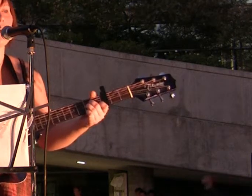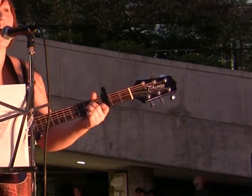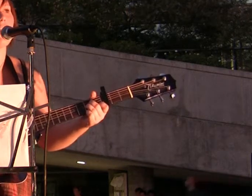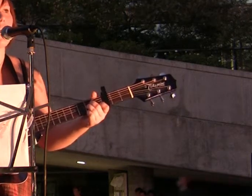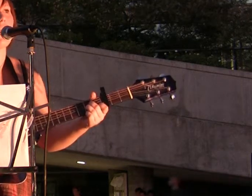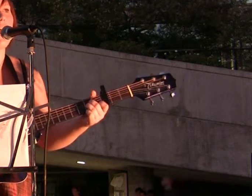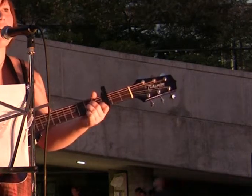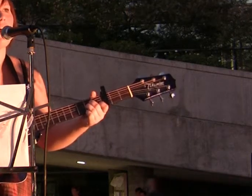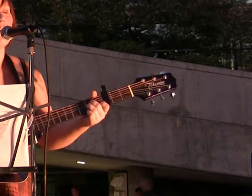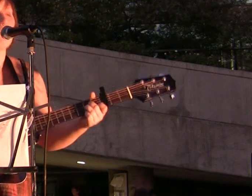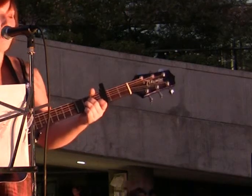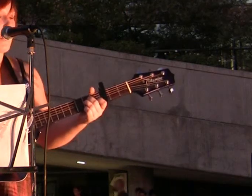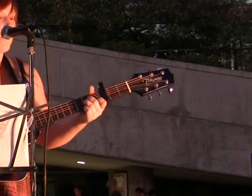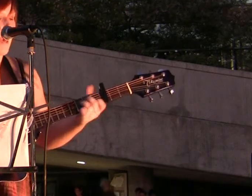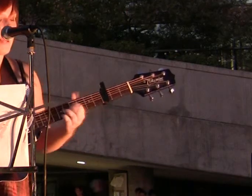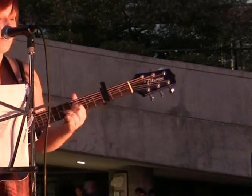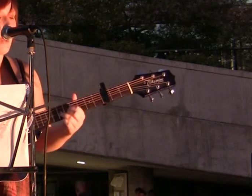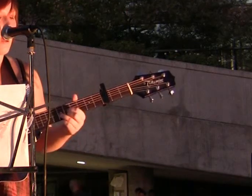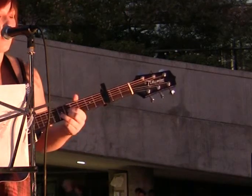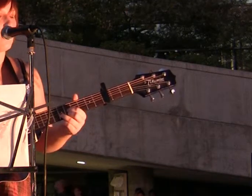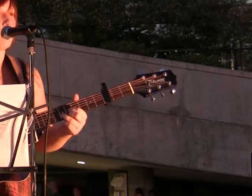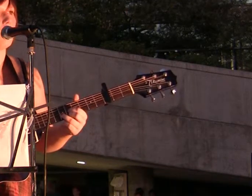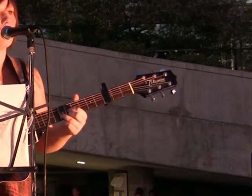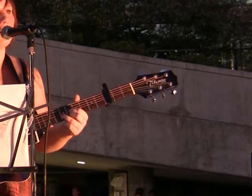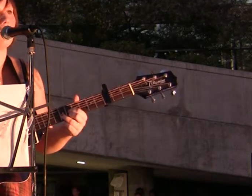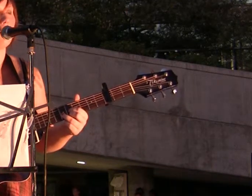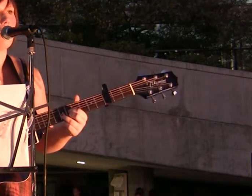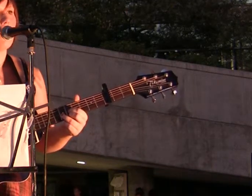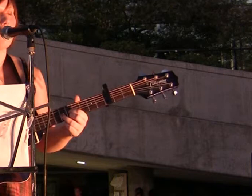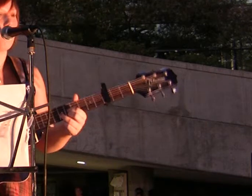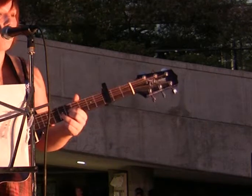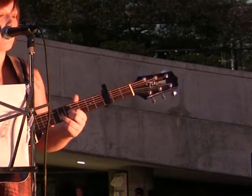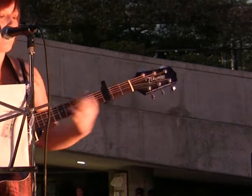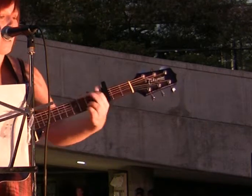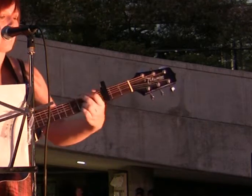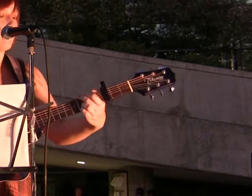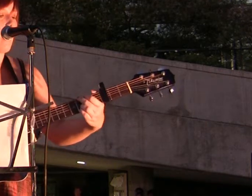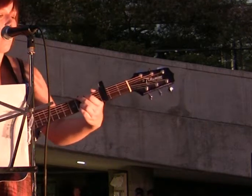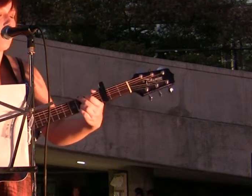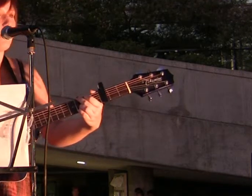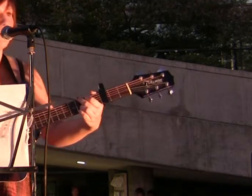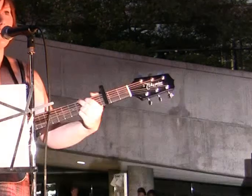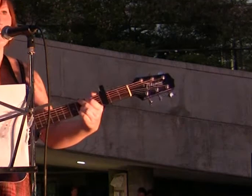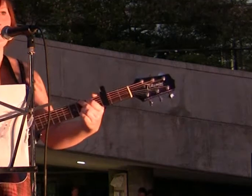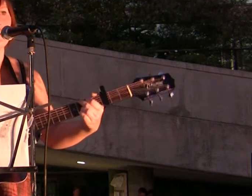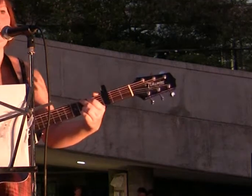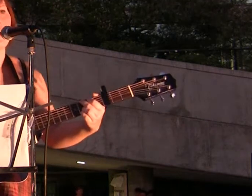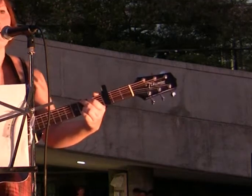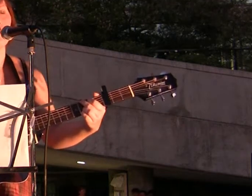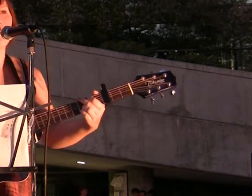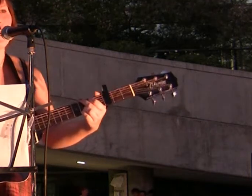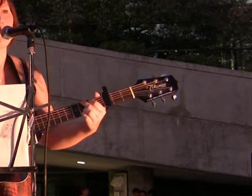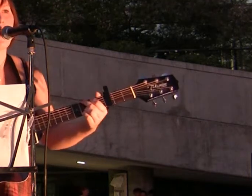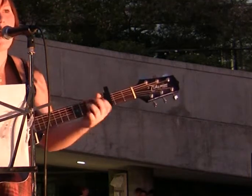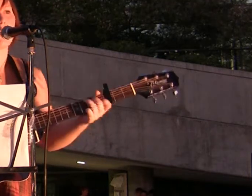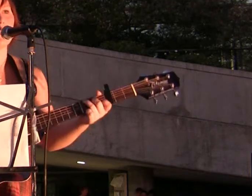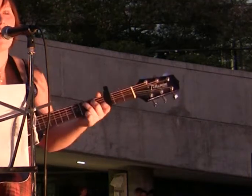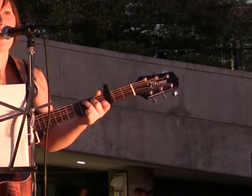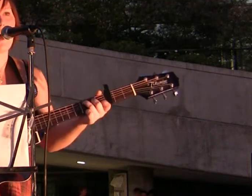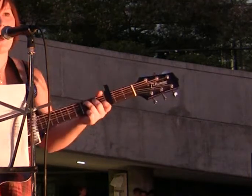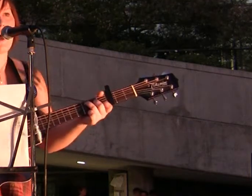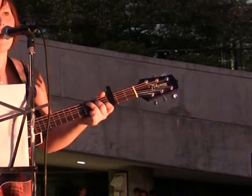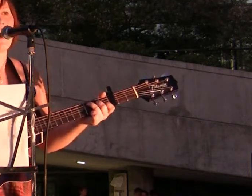money running in. We'll bring back love. We'll bring back love. We'll bring